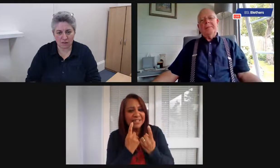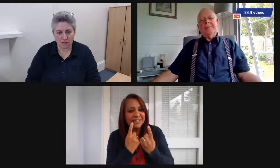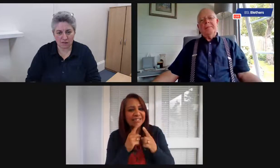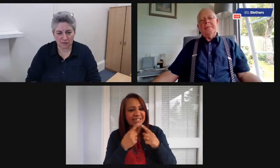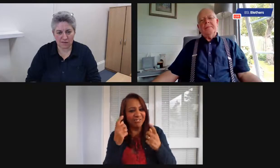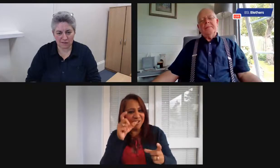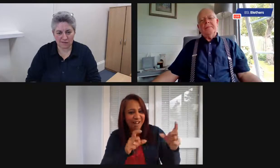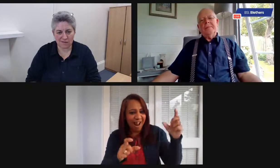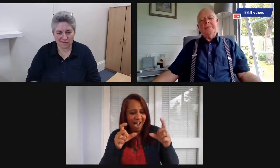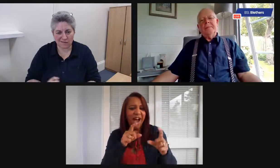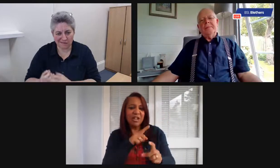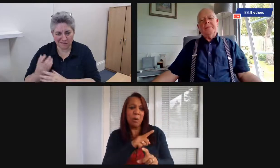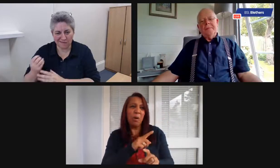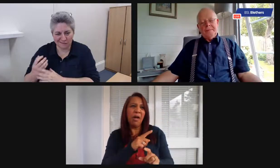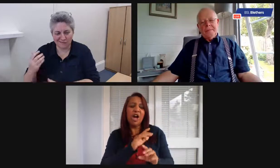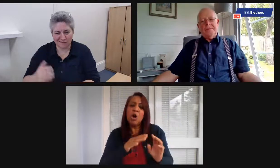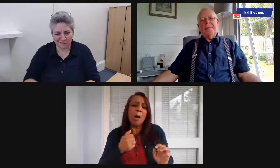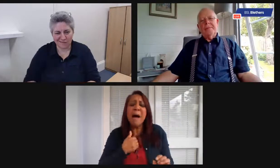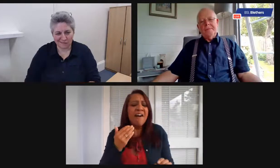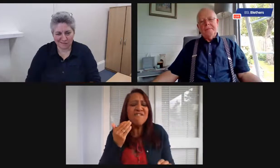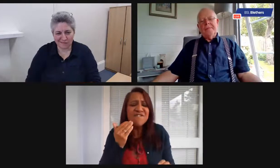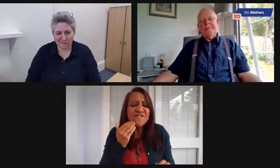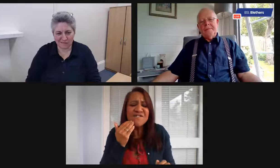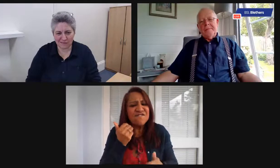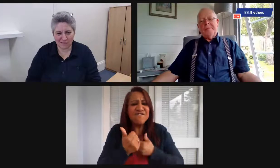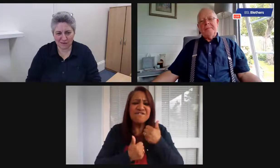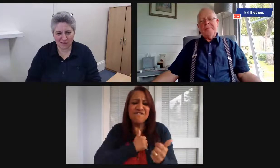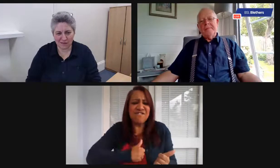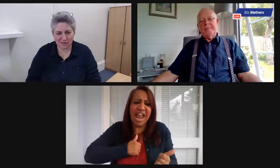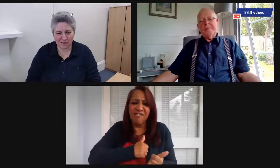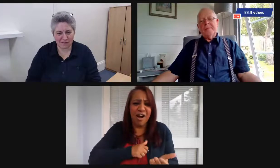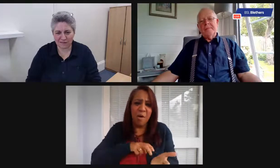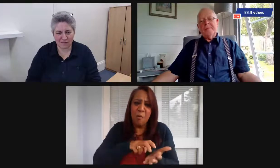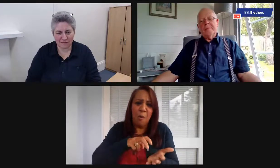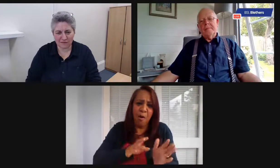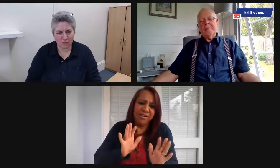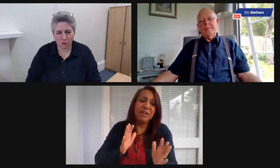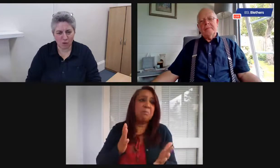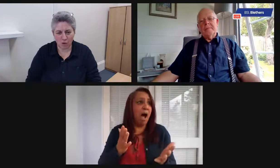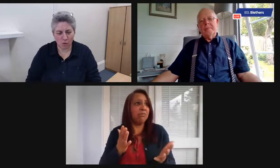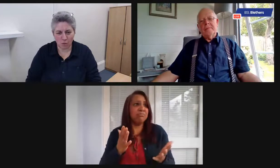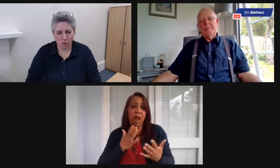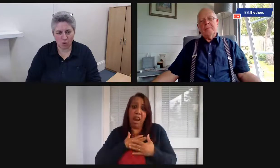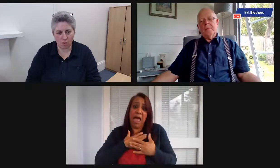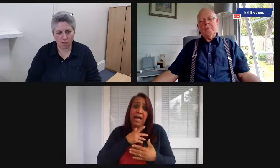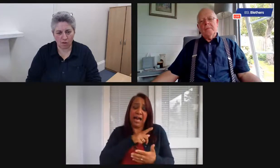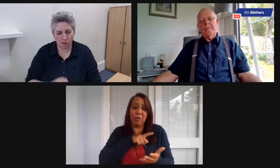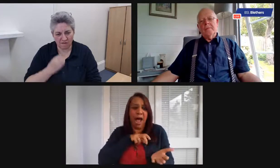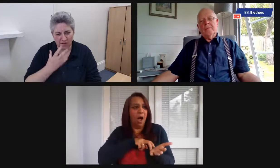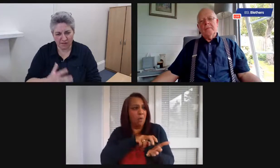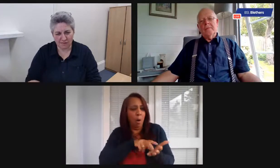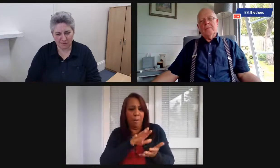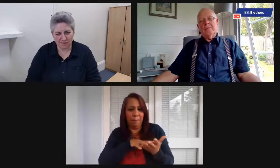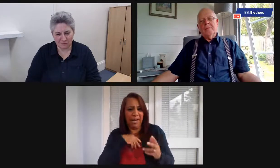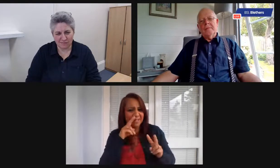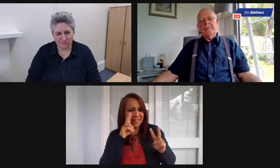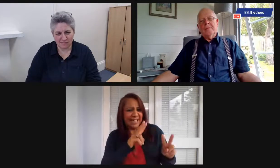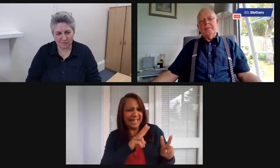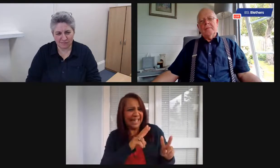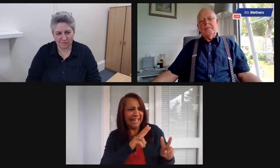walk through, but in different seasons throughout the year, it looks completely different. I wouldn't say it's my absolute favourite walk. I